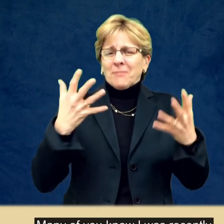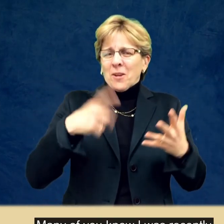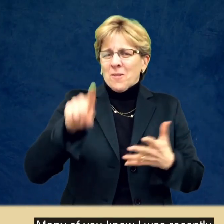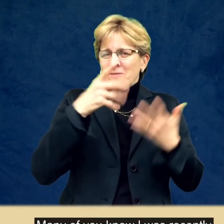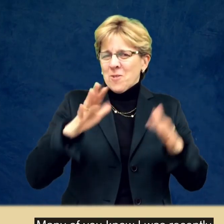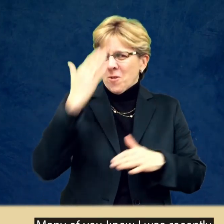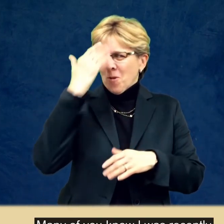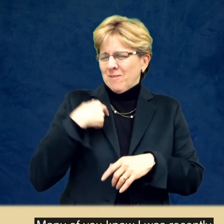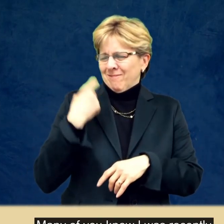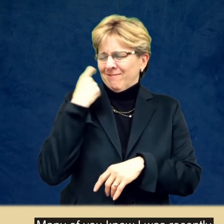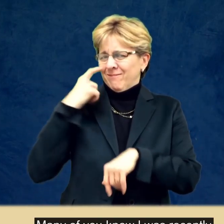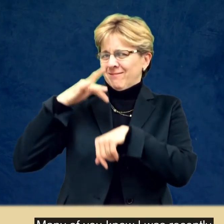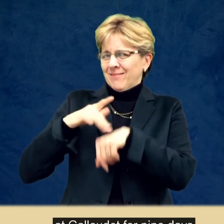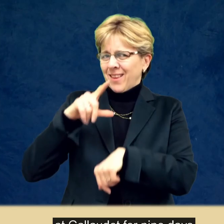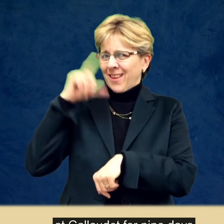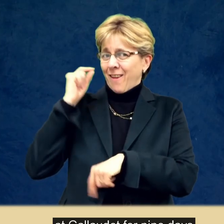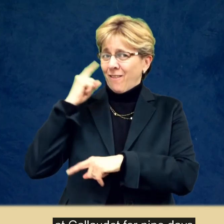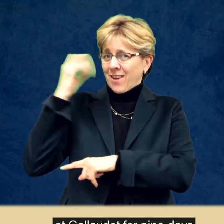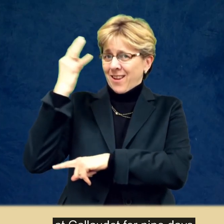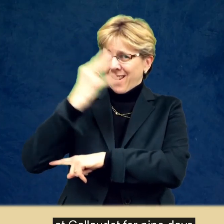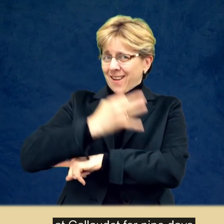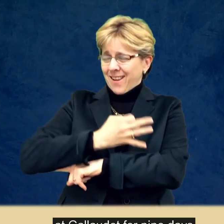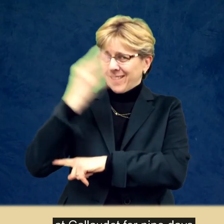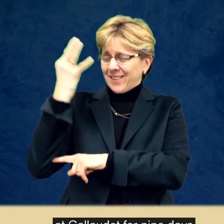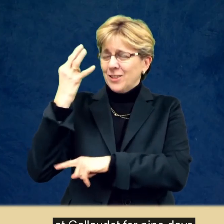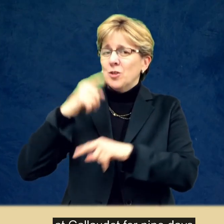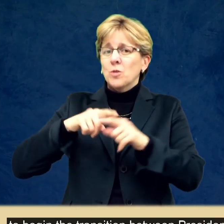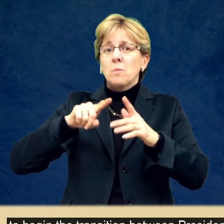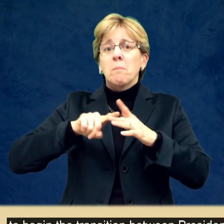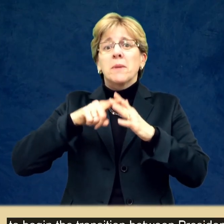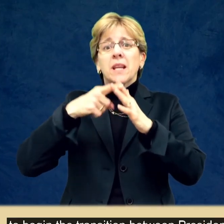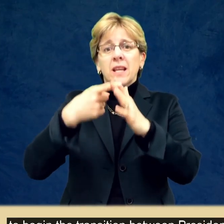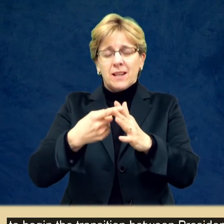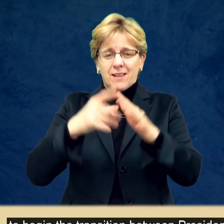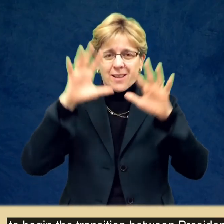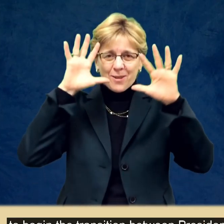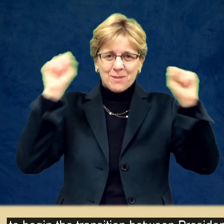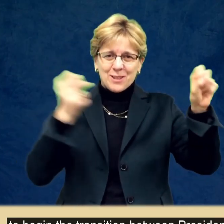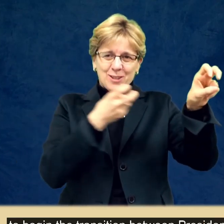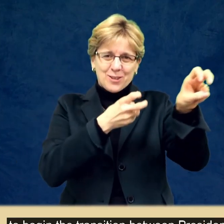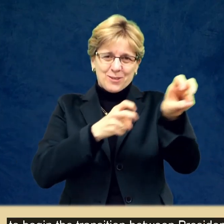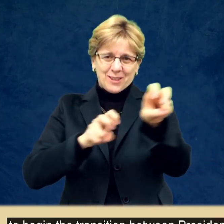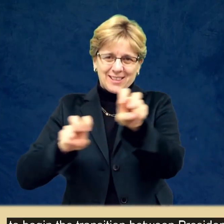Many of you know I was recently at Gallaudet for nine days to begin the transition between Presidents.